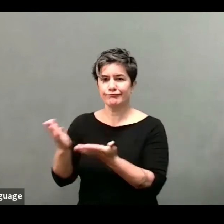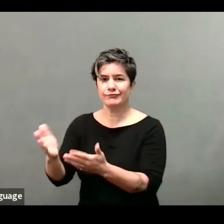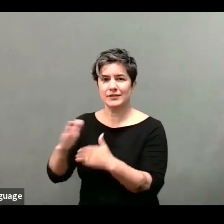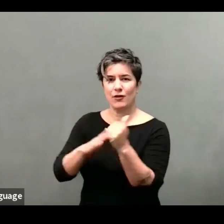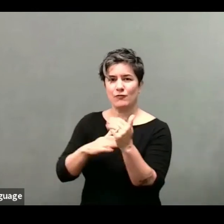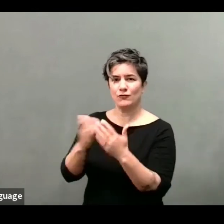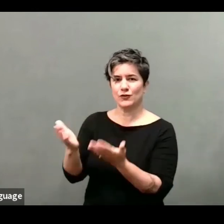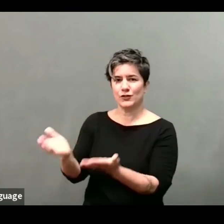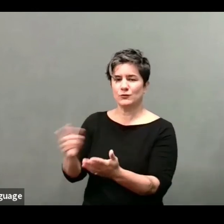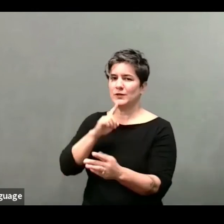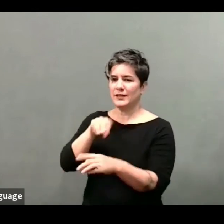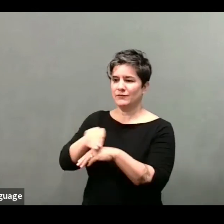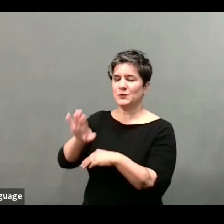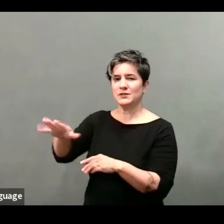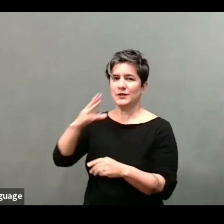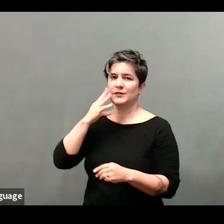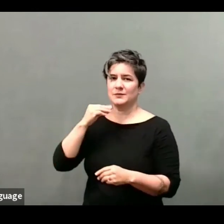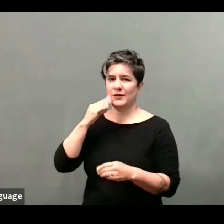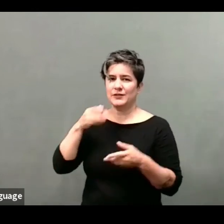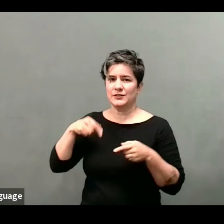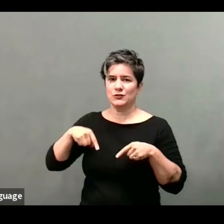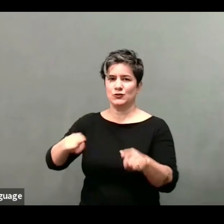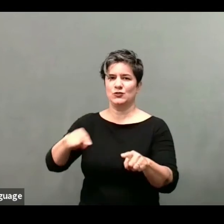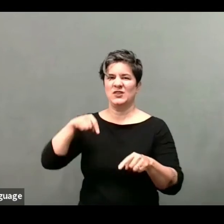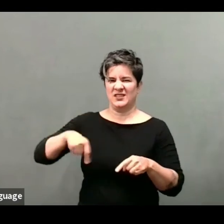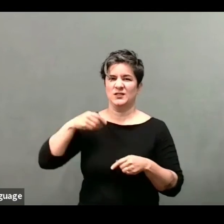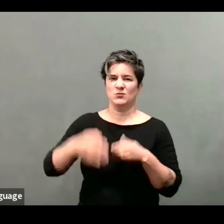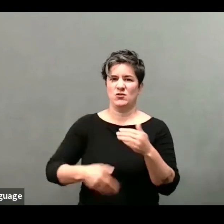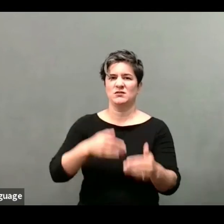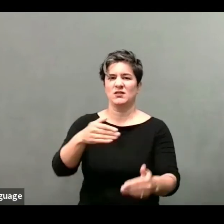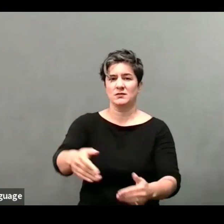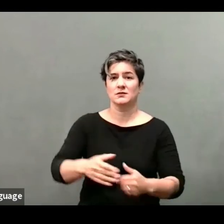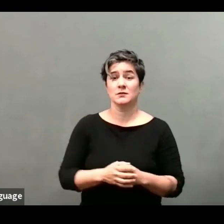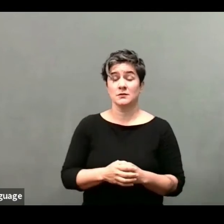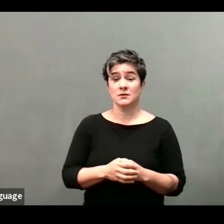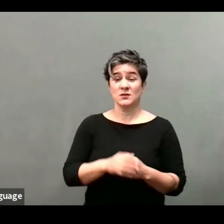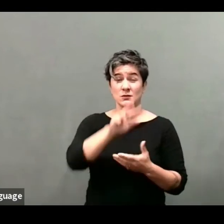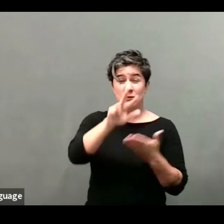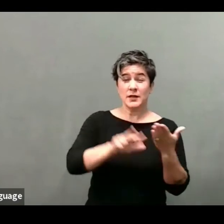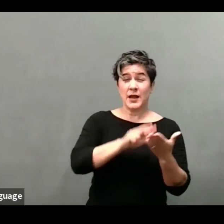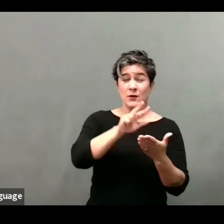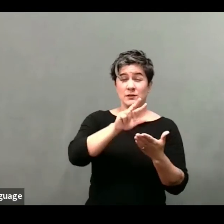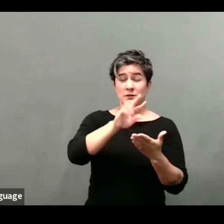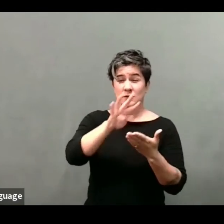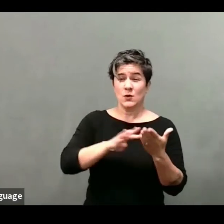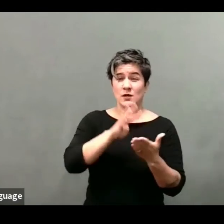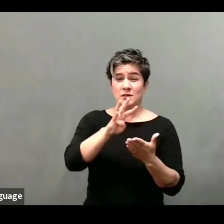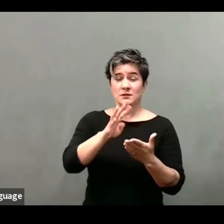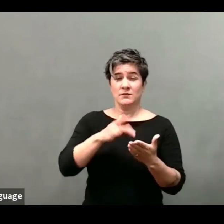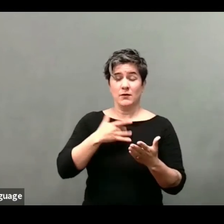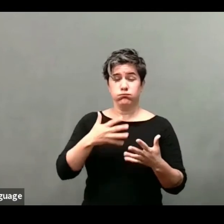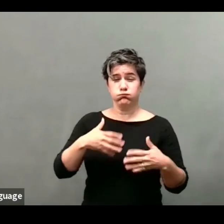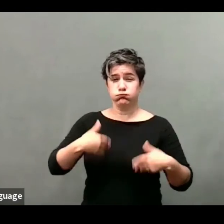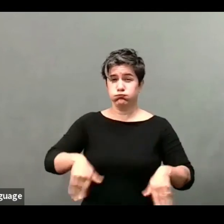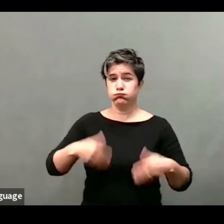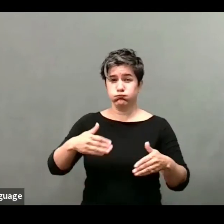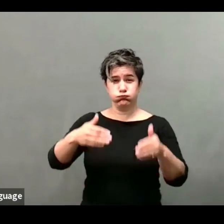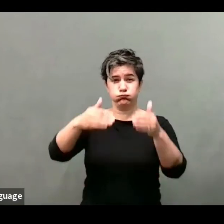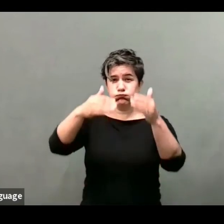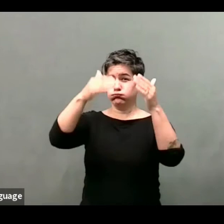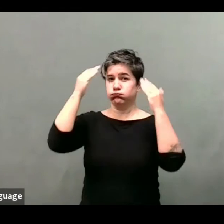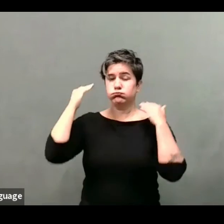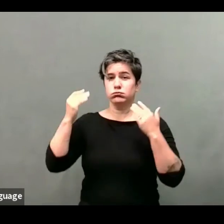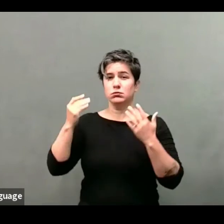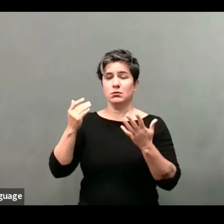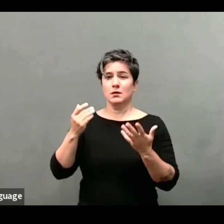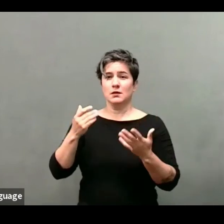what this experience is like for them, and whether those few hours feels like a huge obstacle or whether it feels like a step